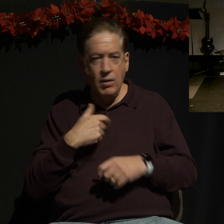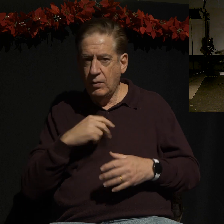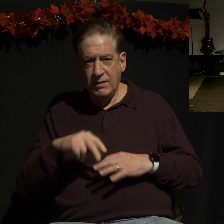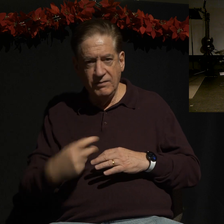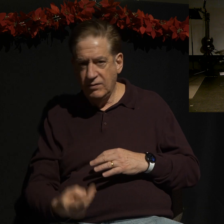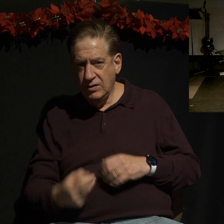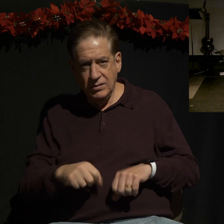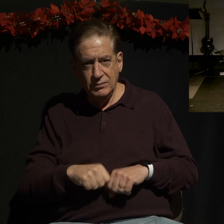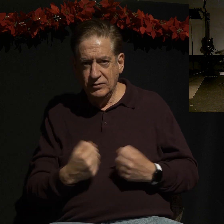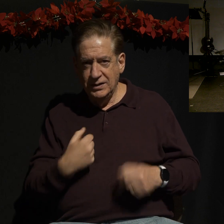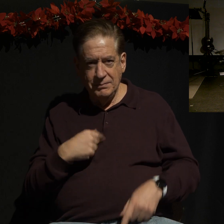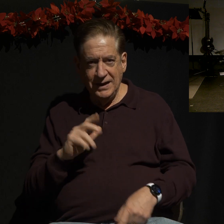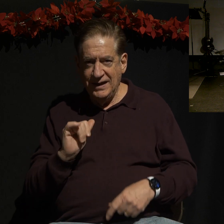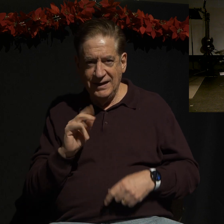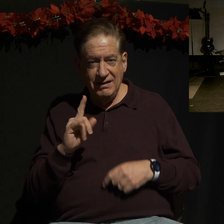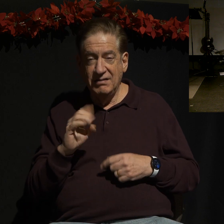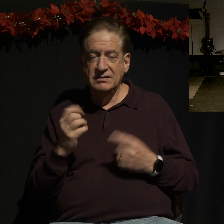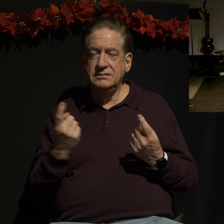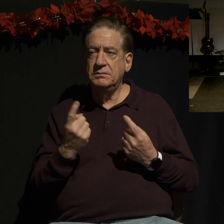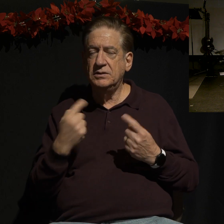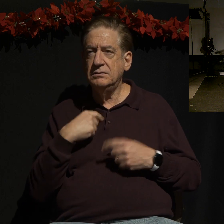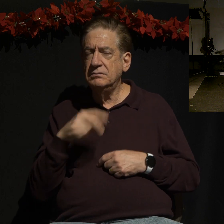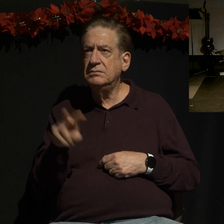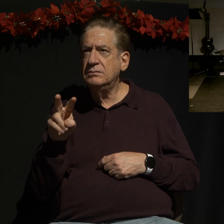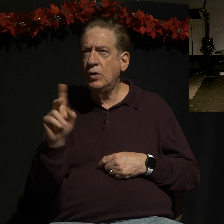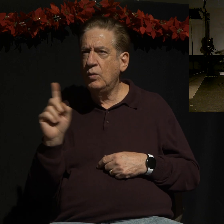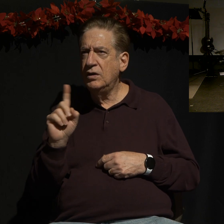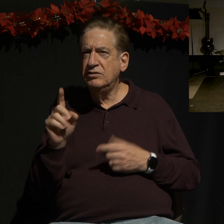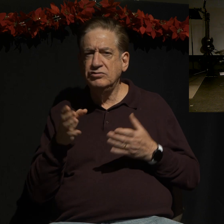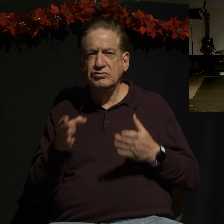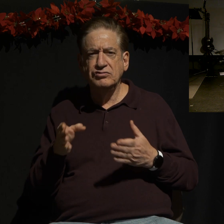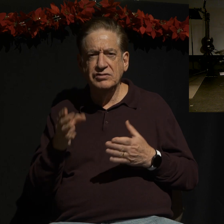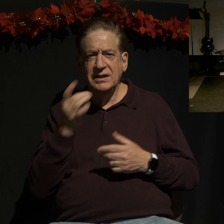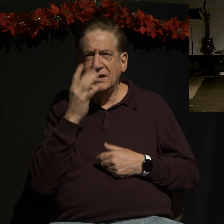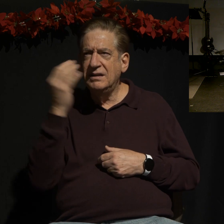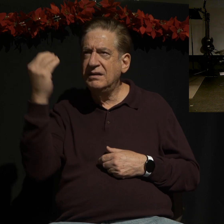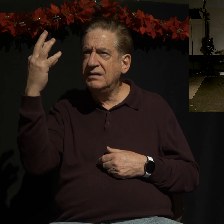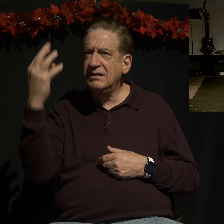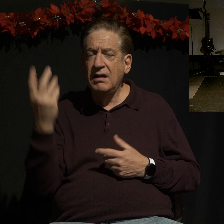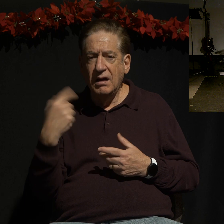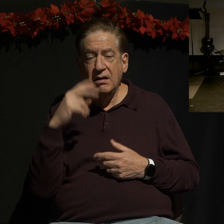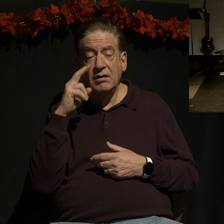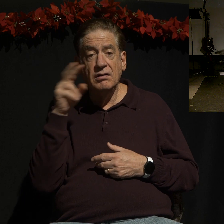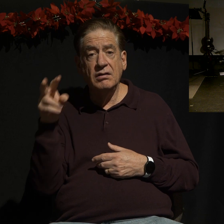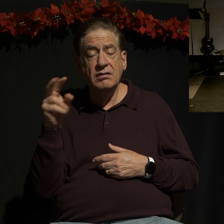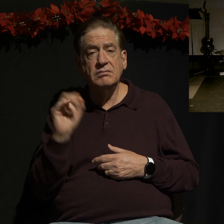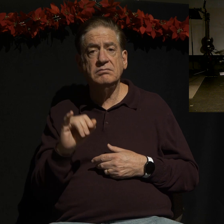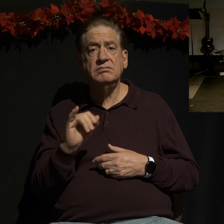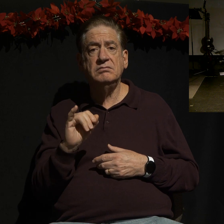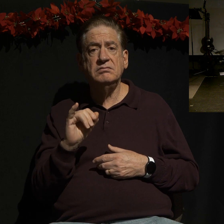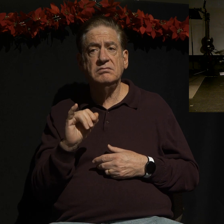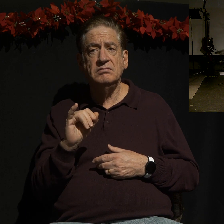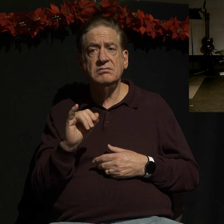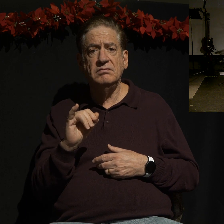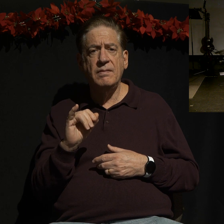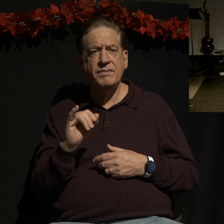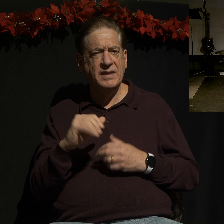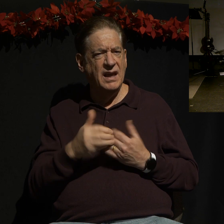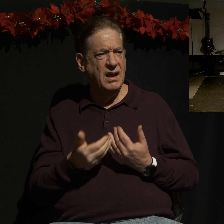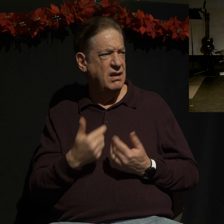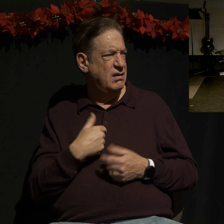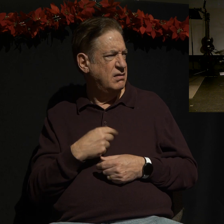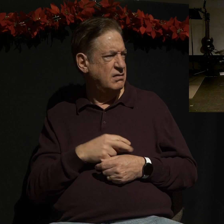something. And I look up, and I'm like, where's the street light? And I look over, and I'm like, how did I